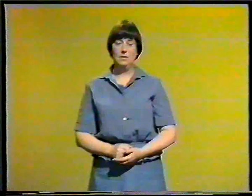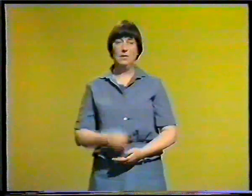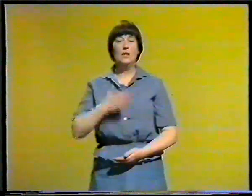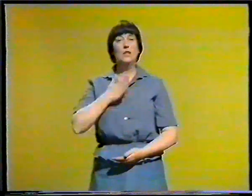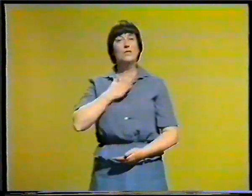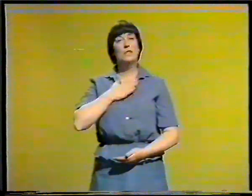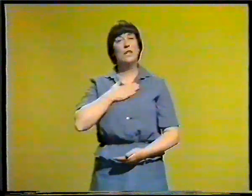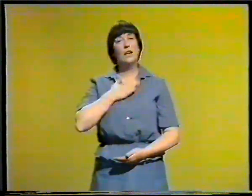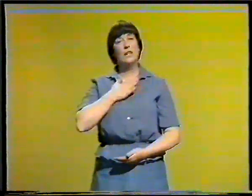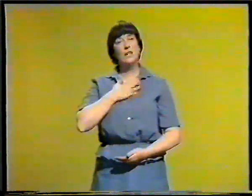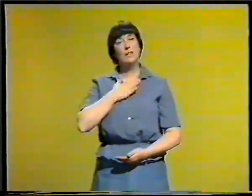To like.